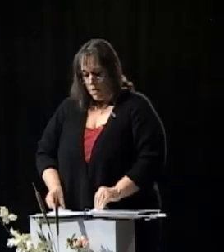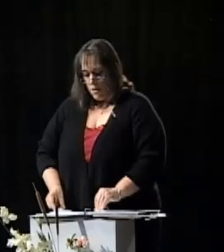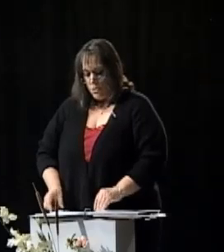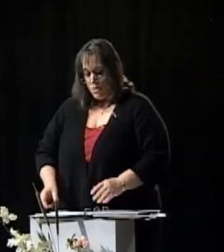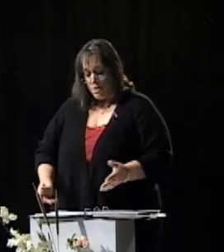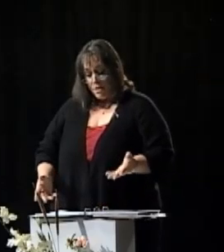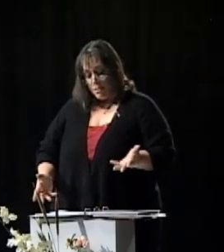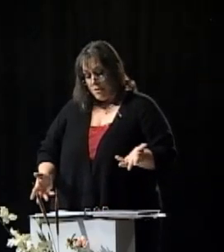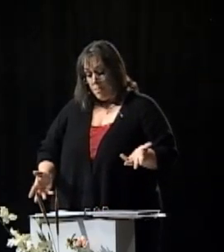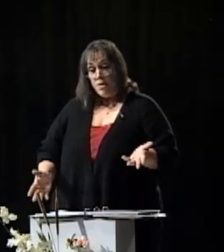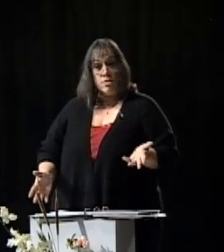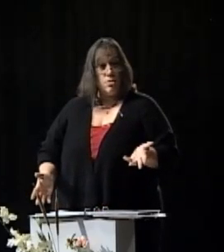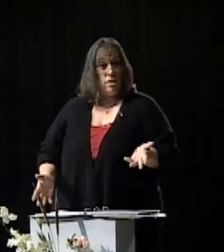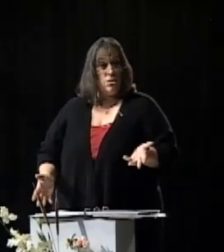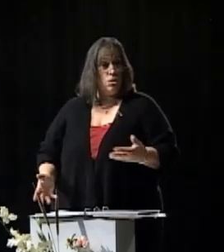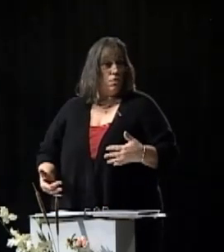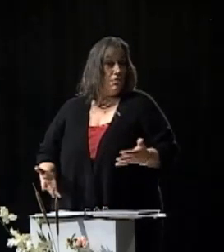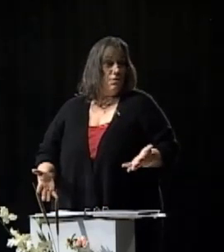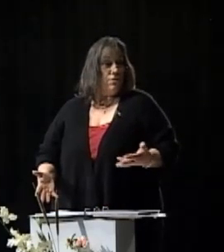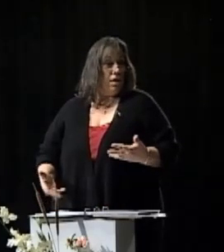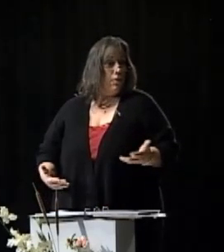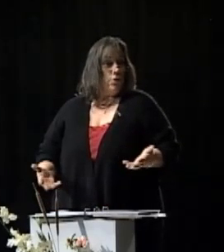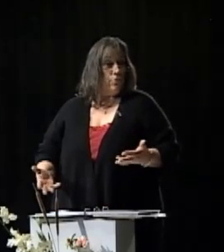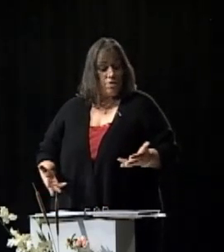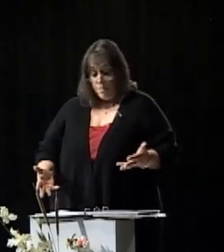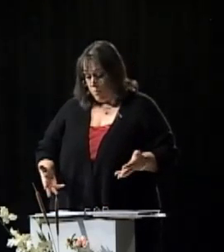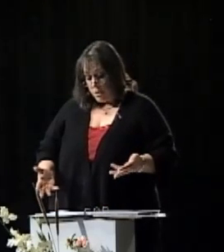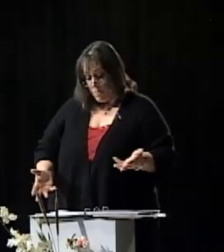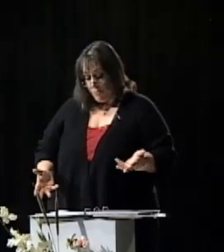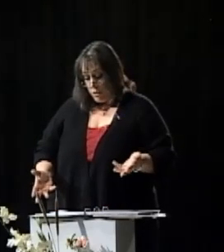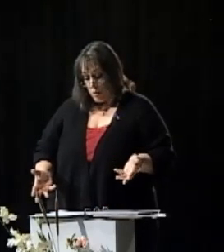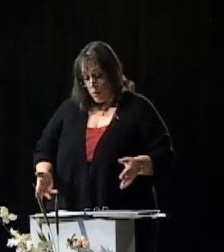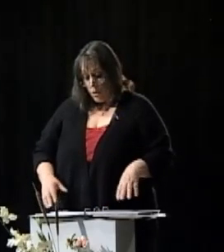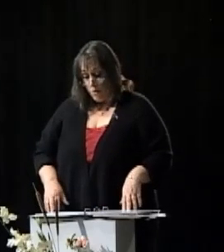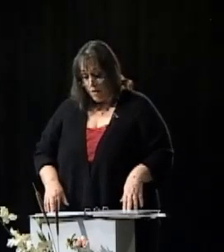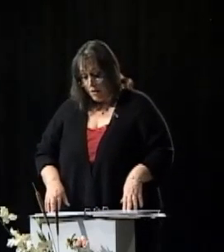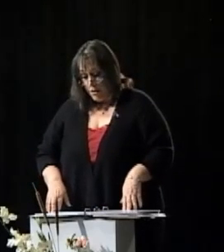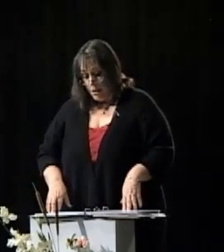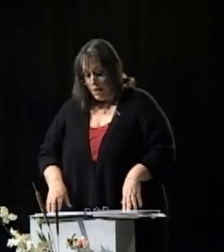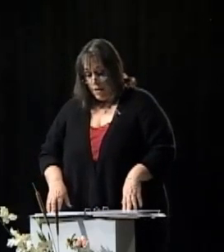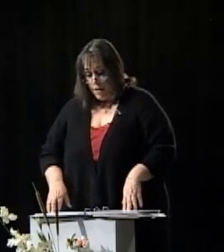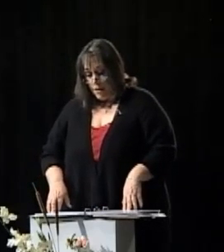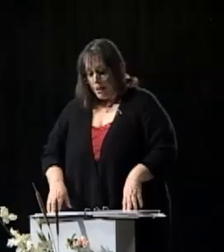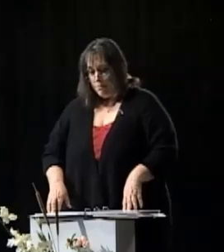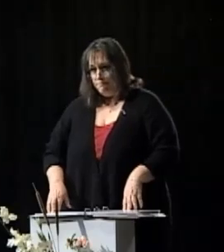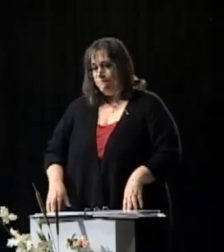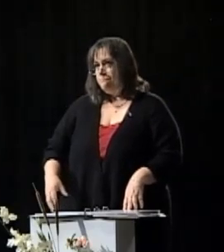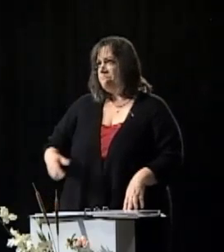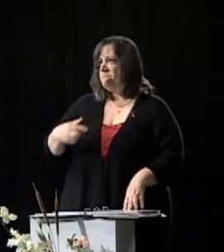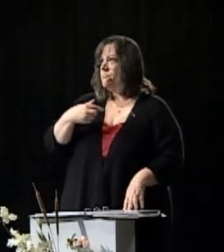So these are some things that you might do with your family or with some of the folks we work with. I